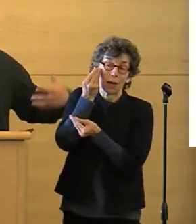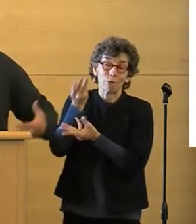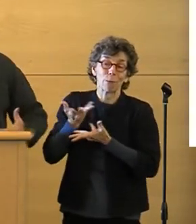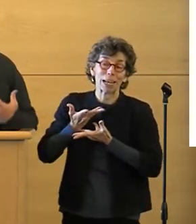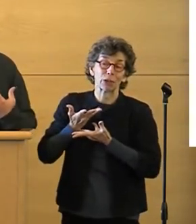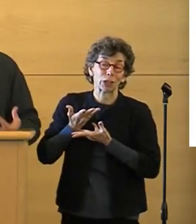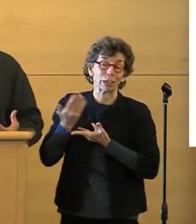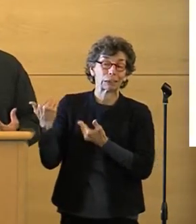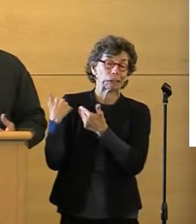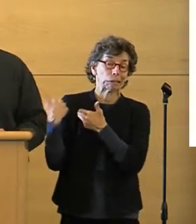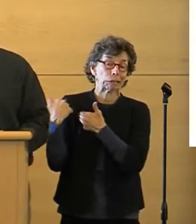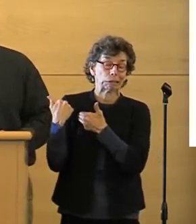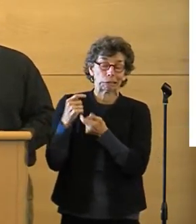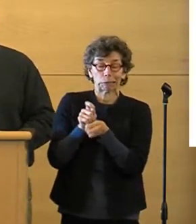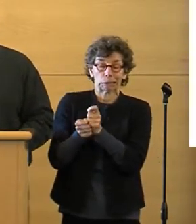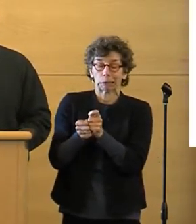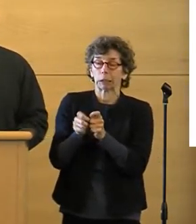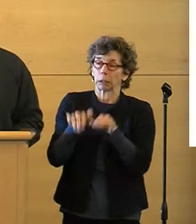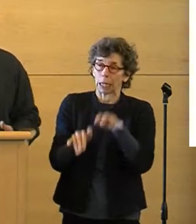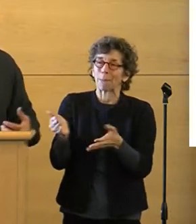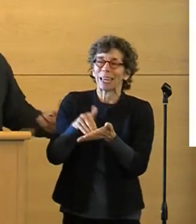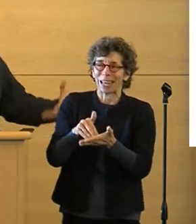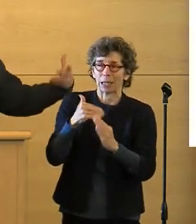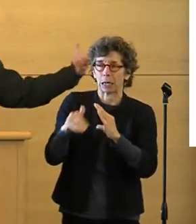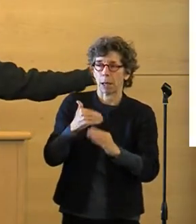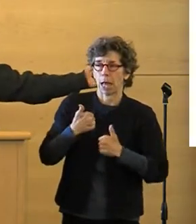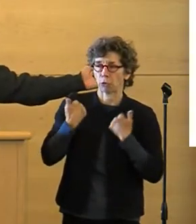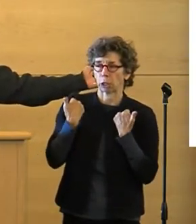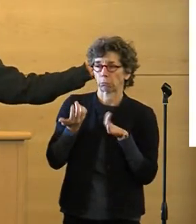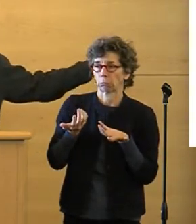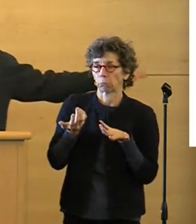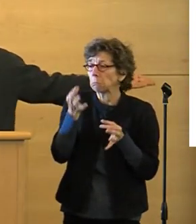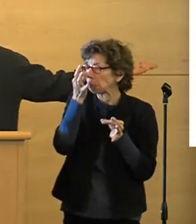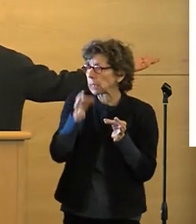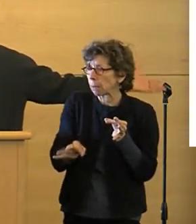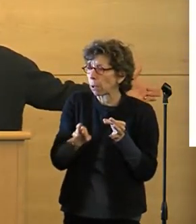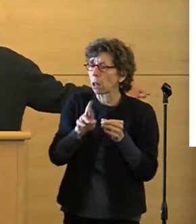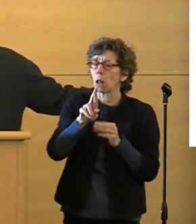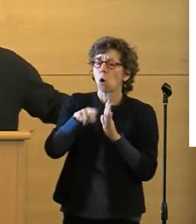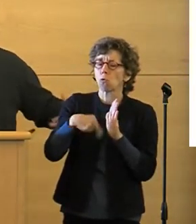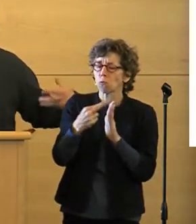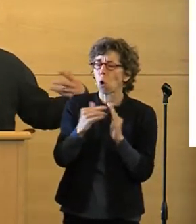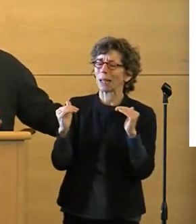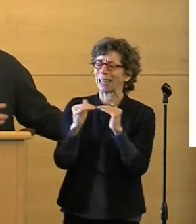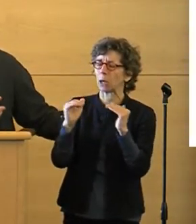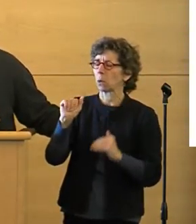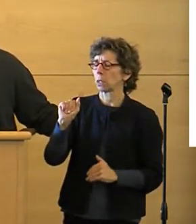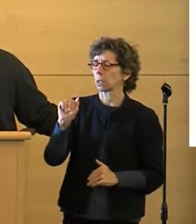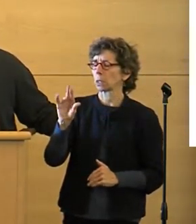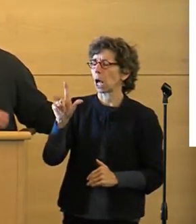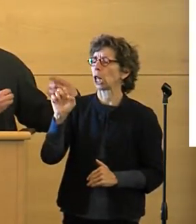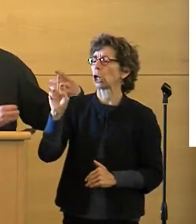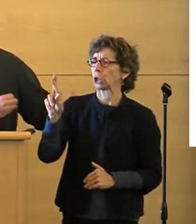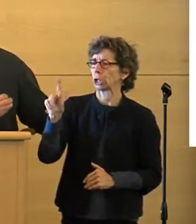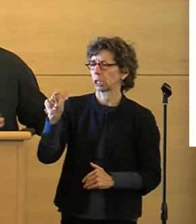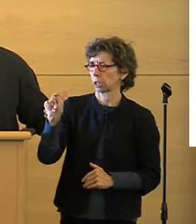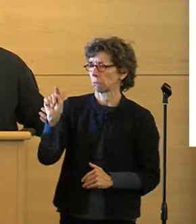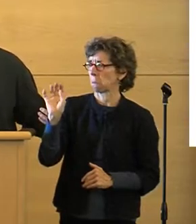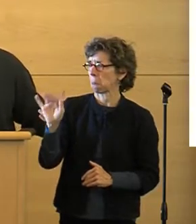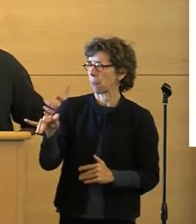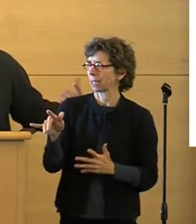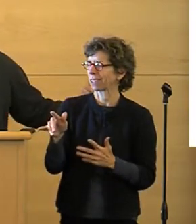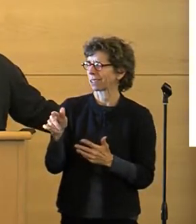interrupts them with this information. And they don't lose their focus. They still stay exactly where they are on the page, but they